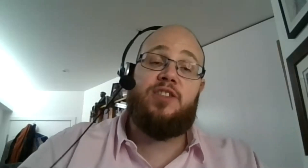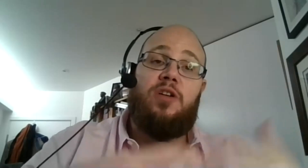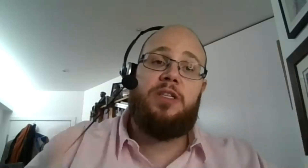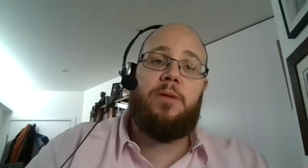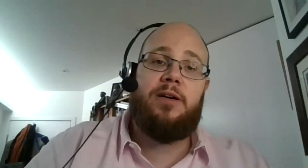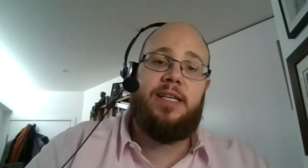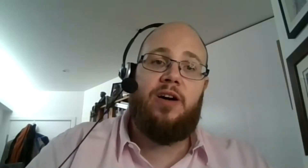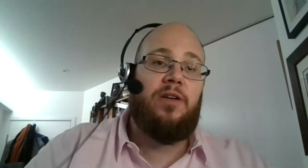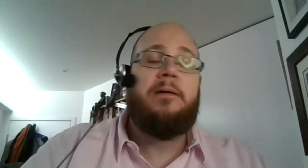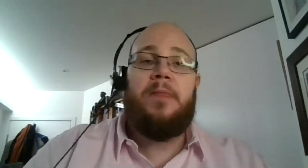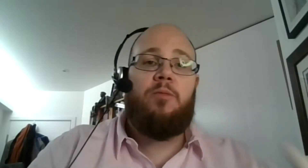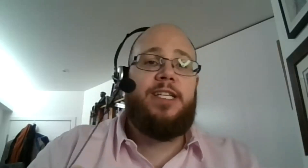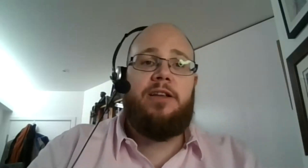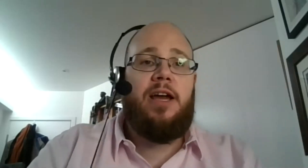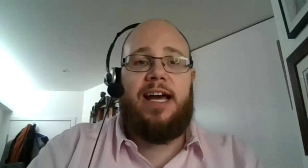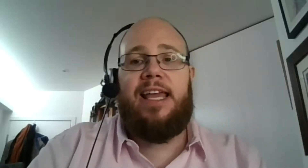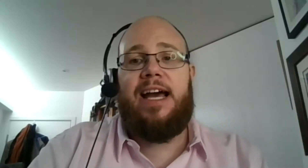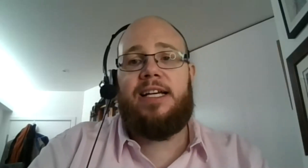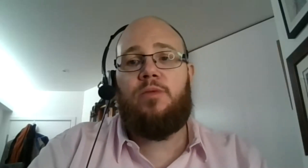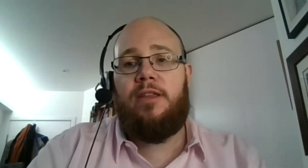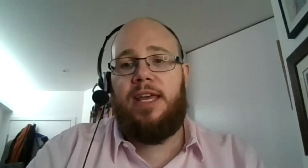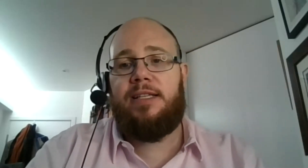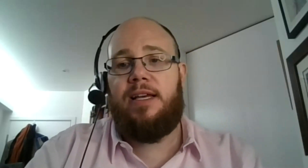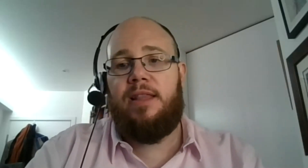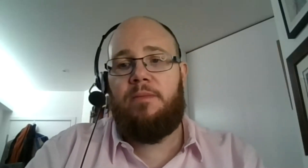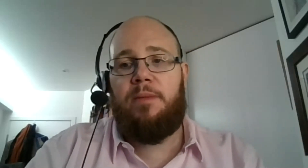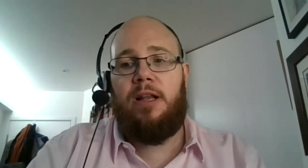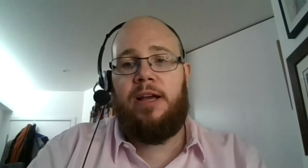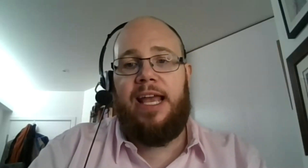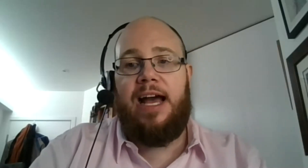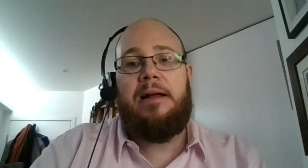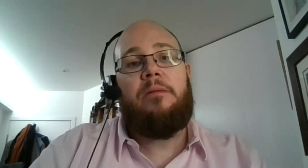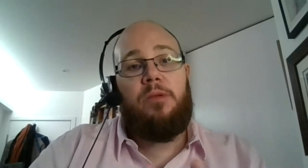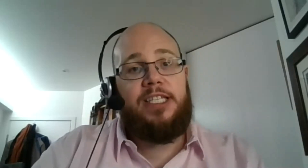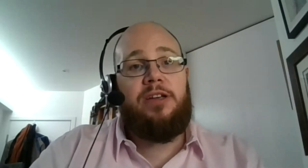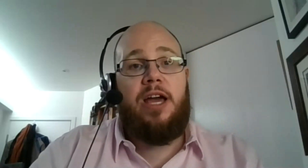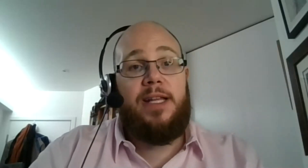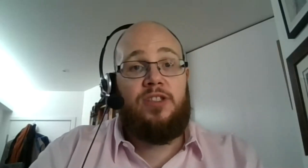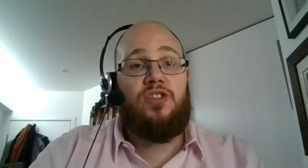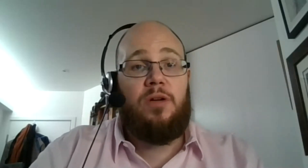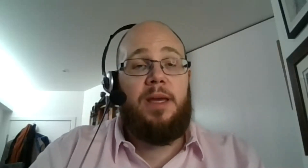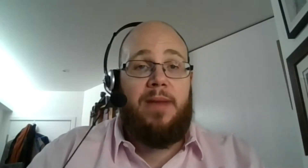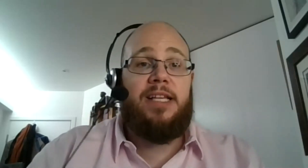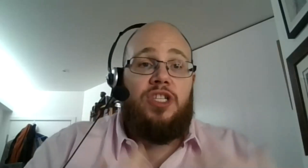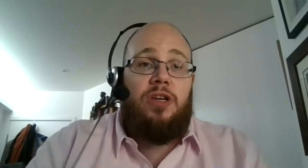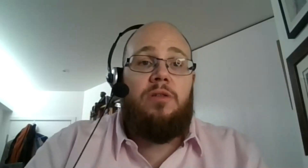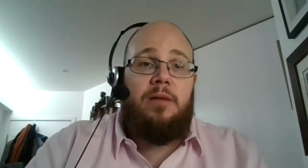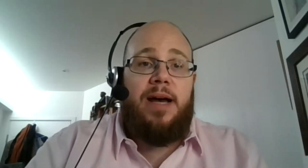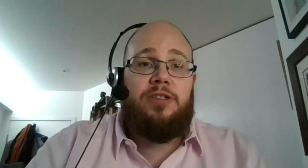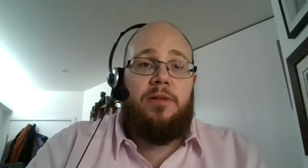stops you passing it on? We don't know that yet. That's one of the things that people are looking at. But we do know it makes you mount